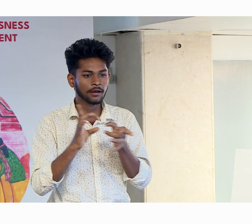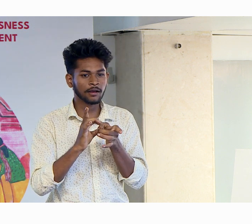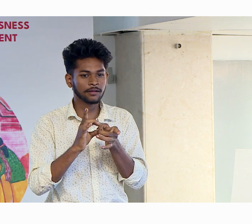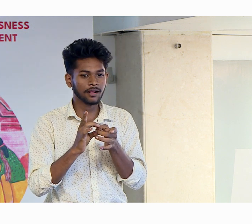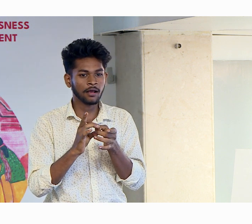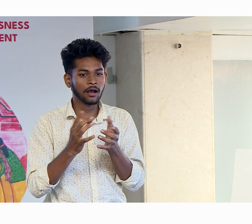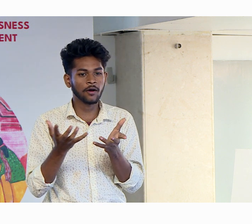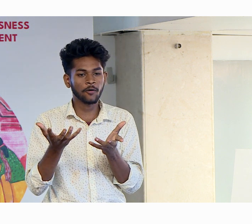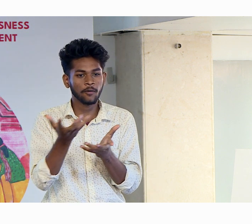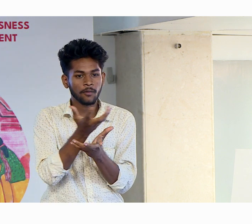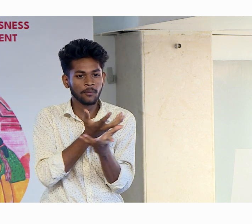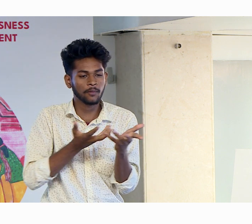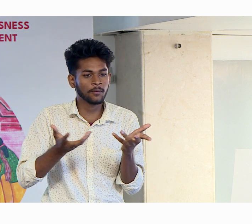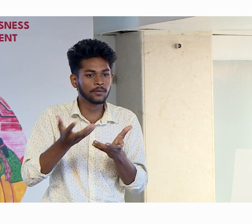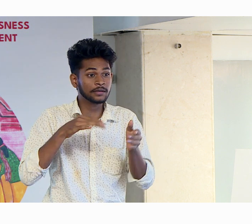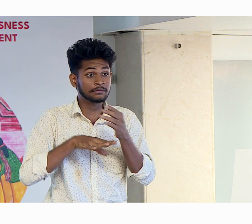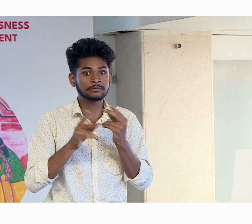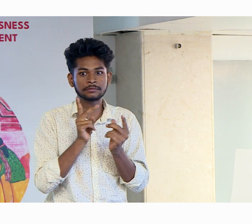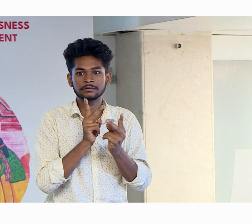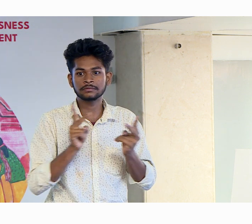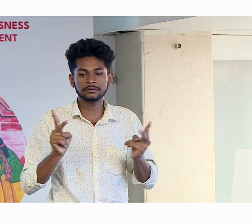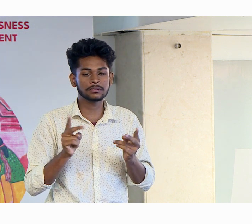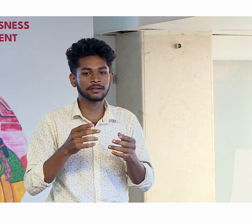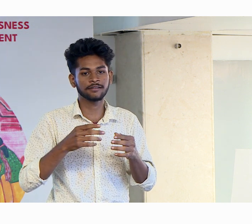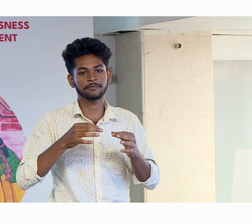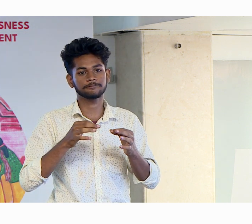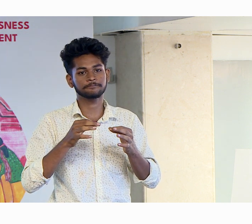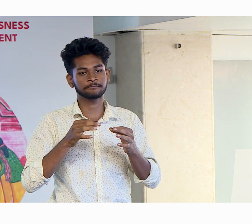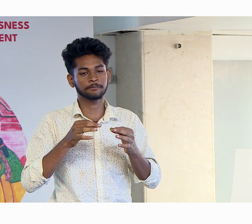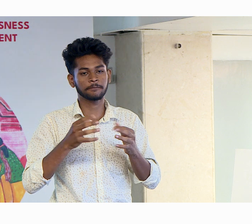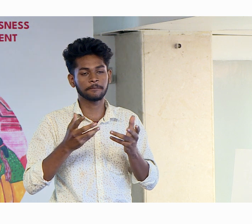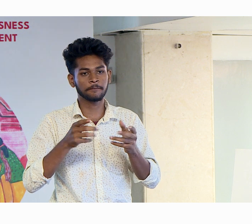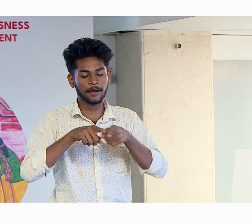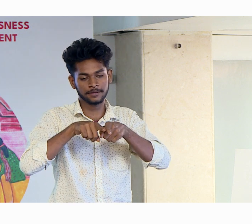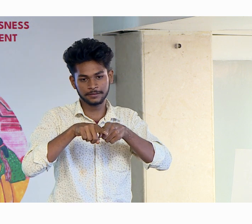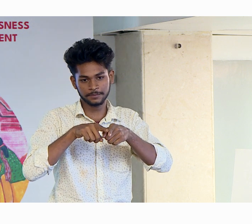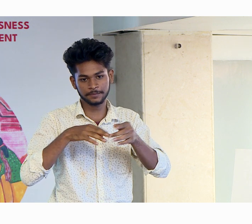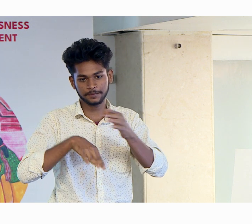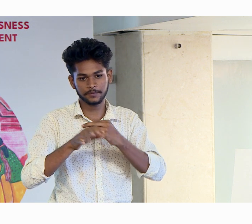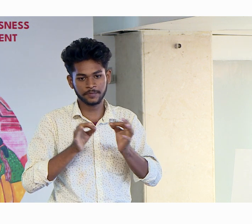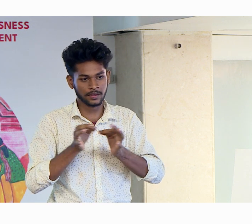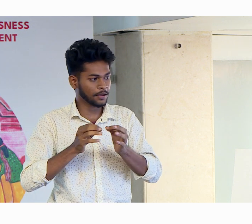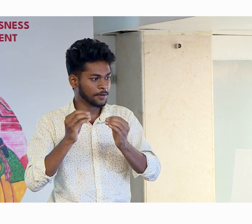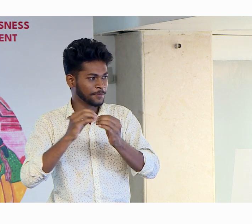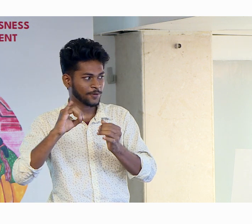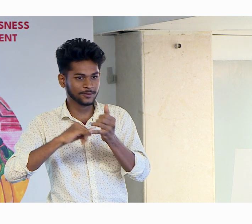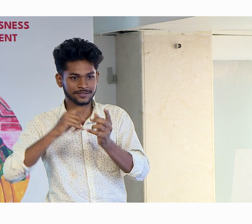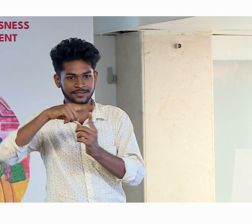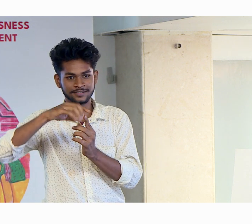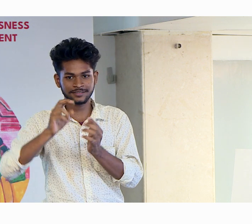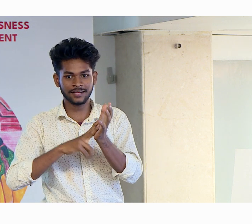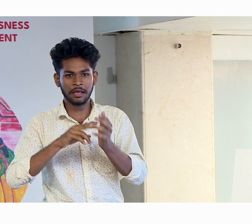in this context at this moment. A good example of this is a study I was involved in back in the early